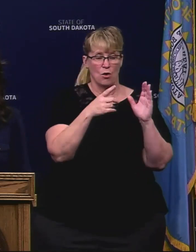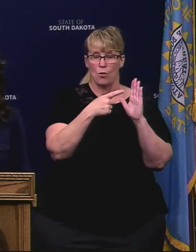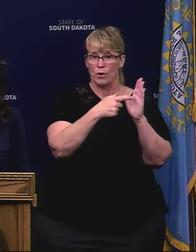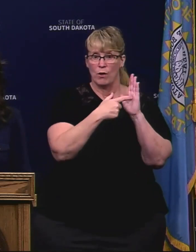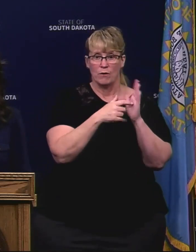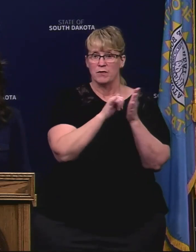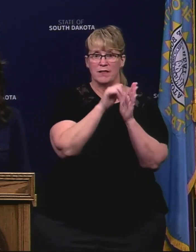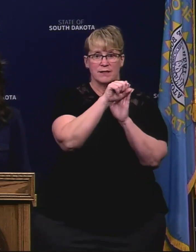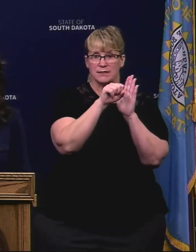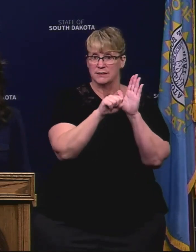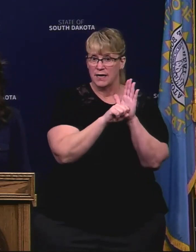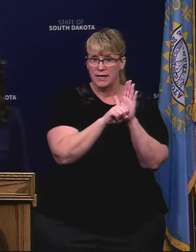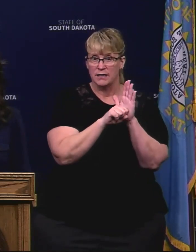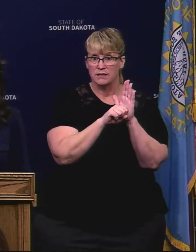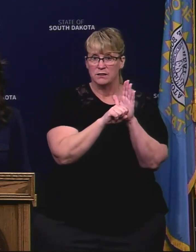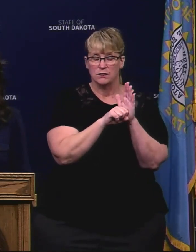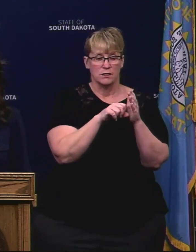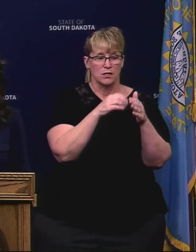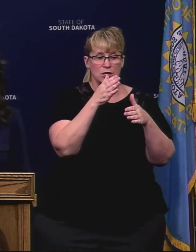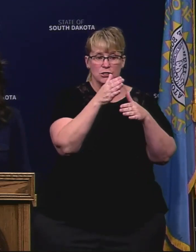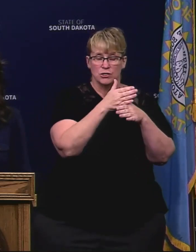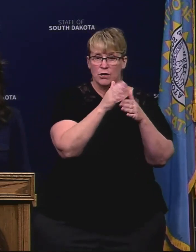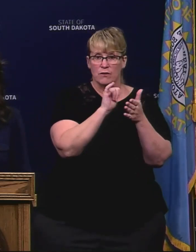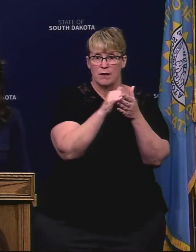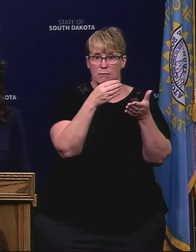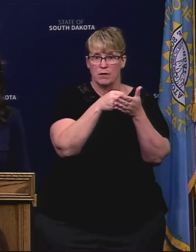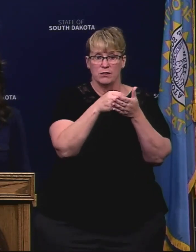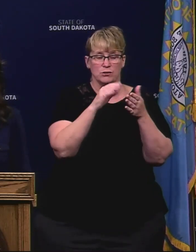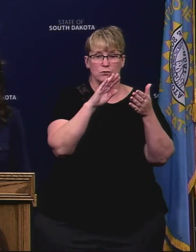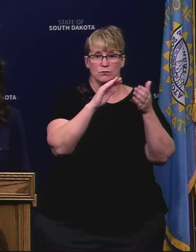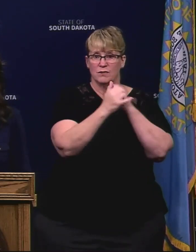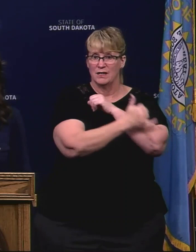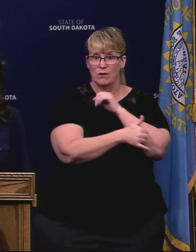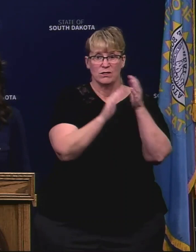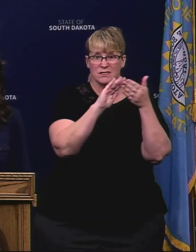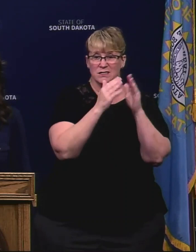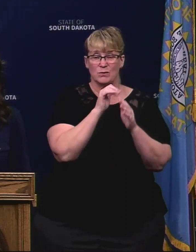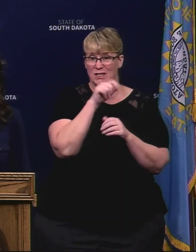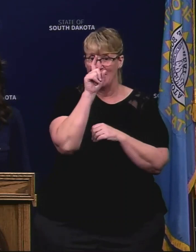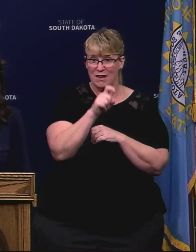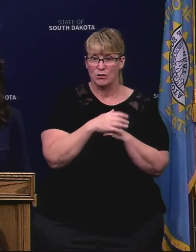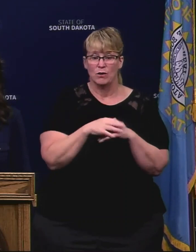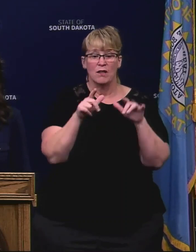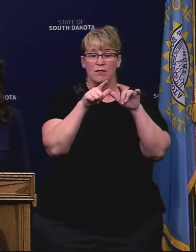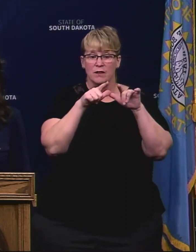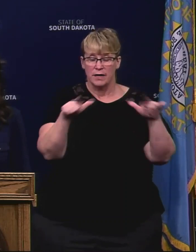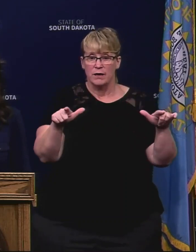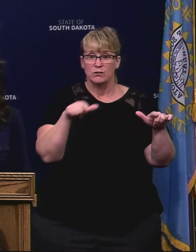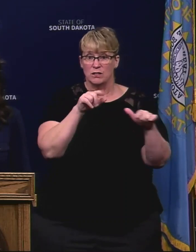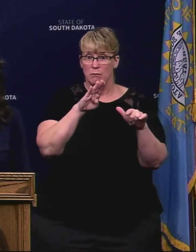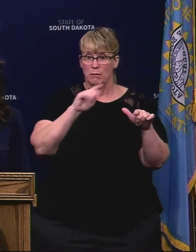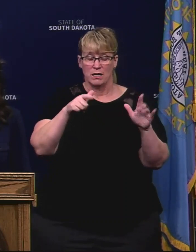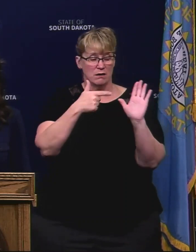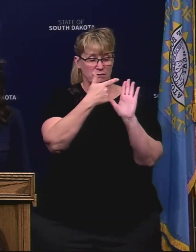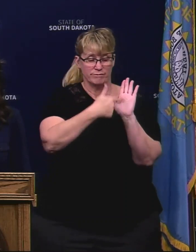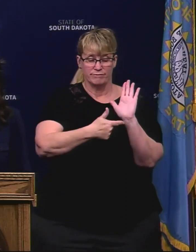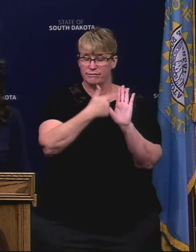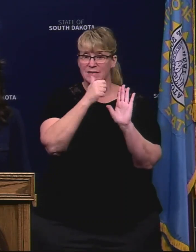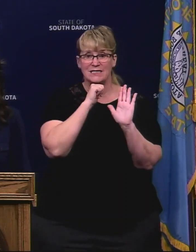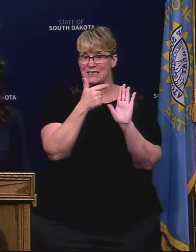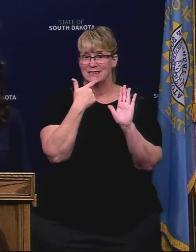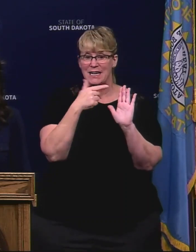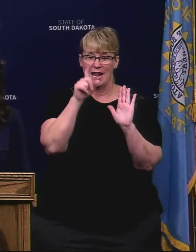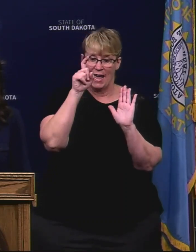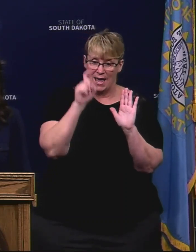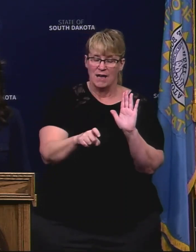that the state pass along any revenue to our counties and cities because the language in the bill did not say that